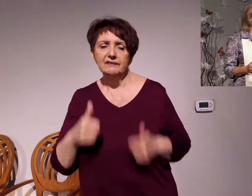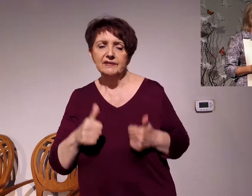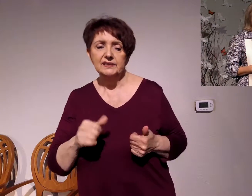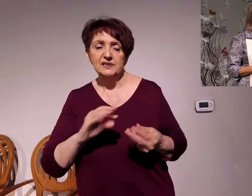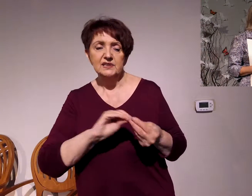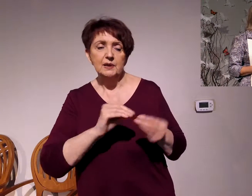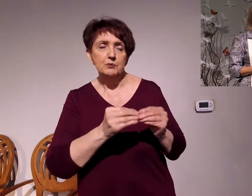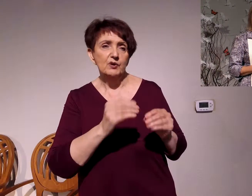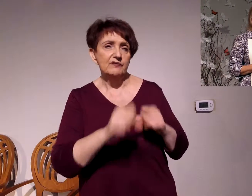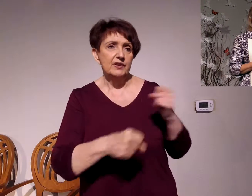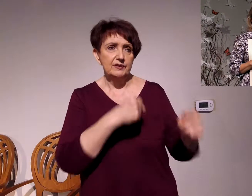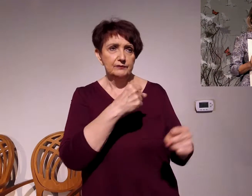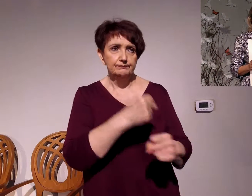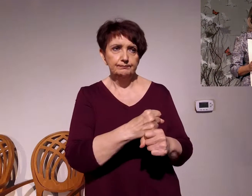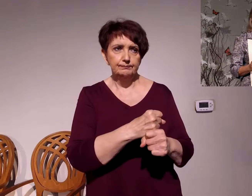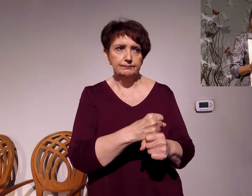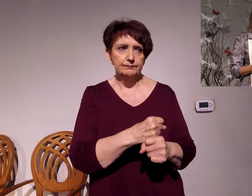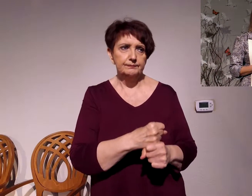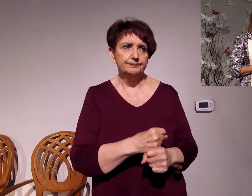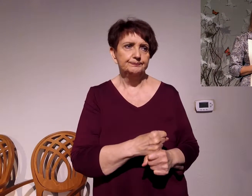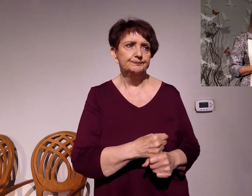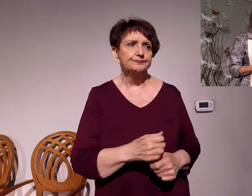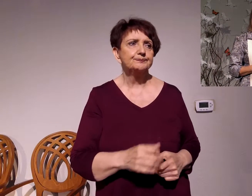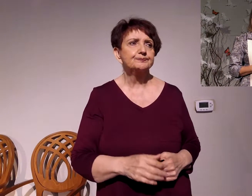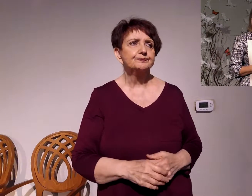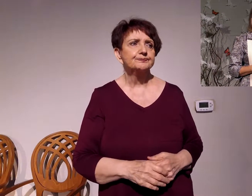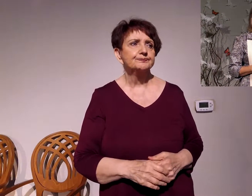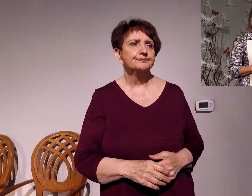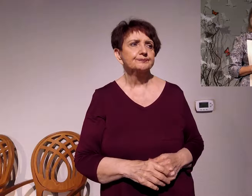number of years. No one. No one.